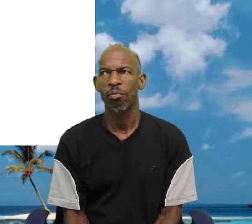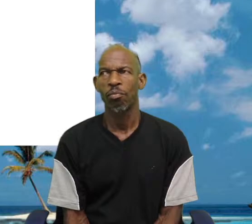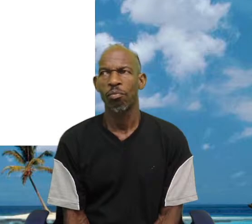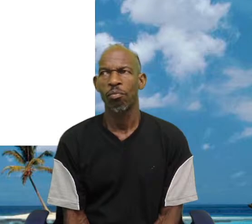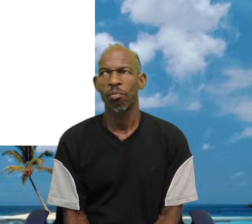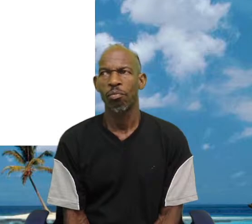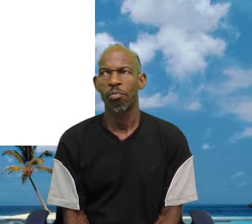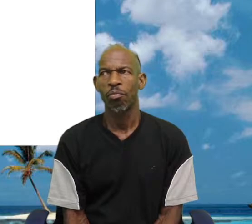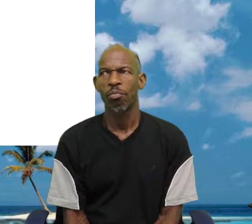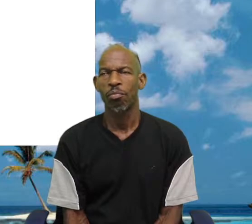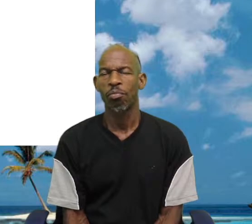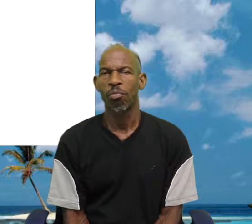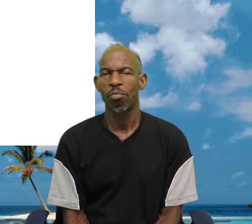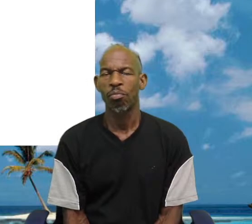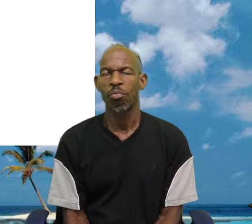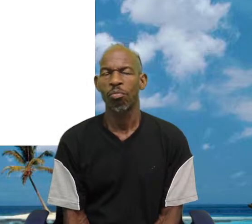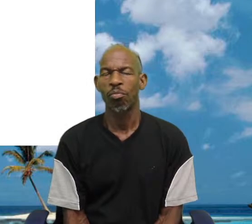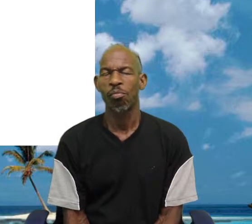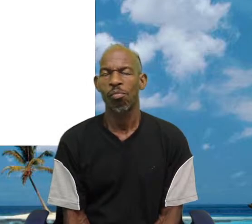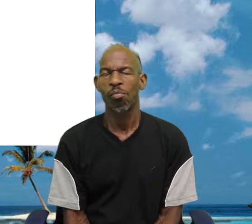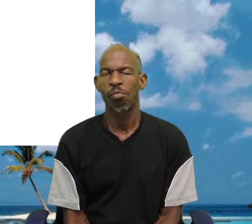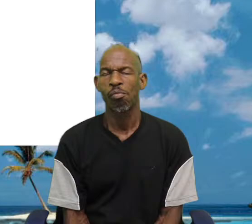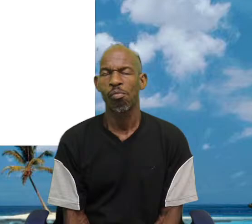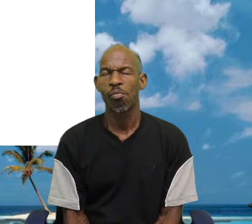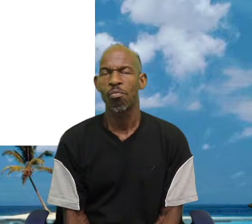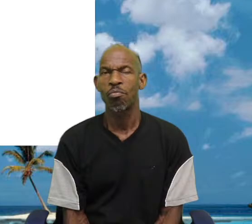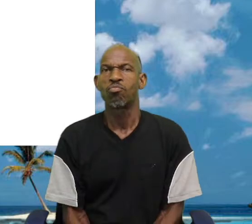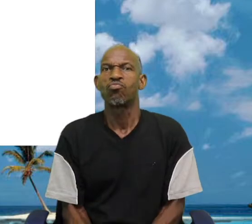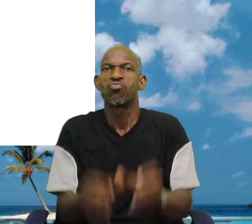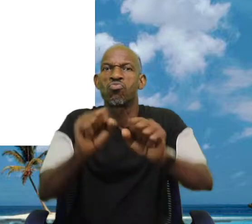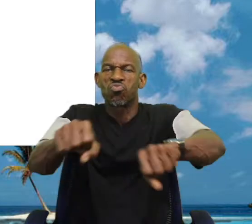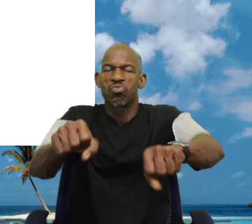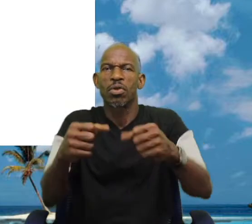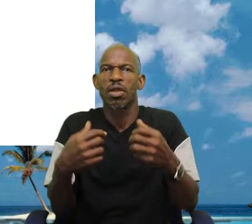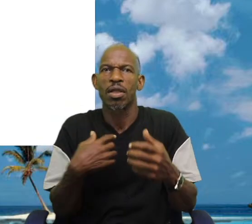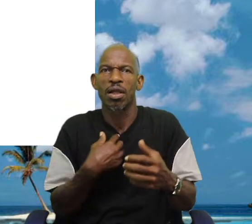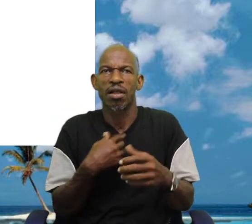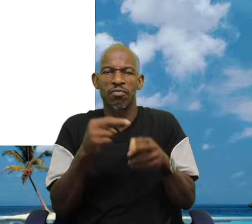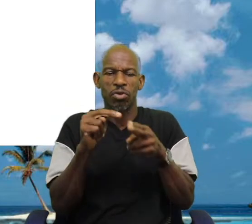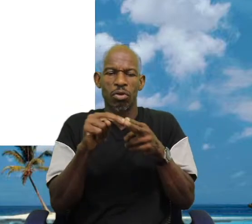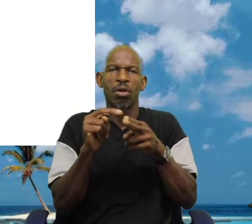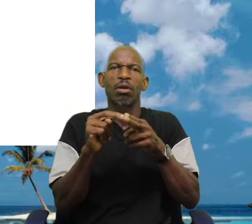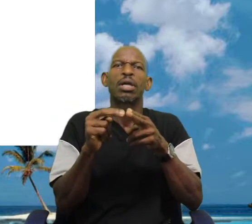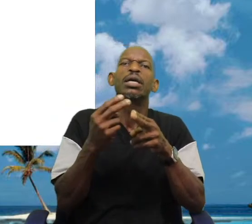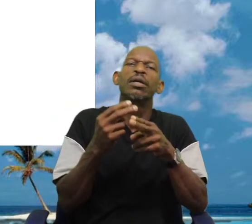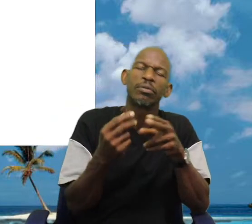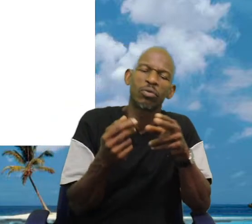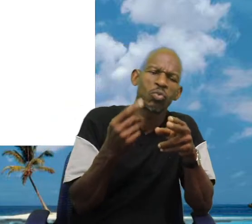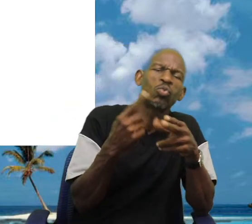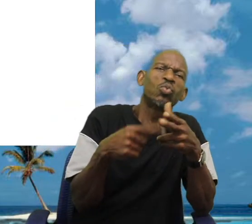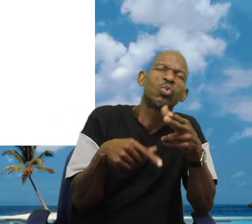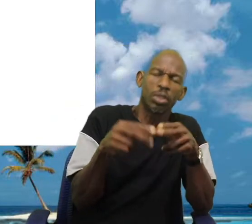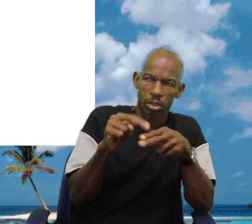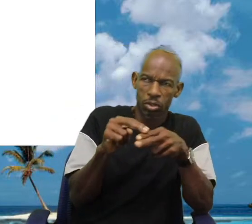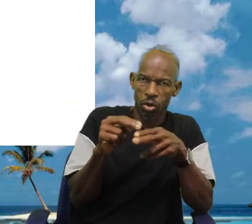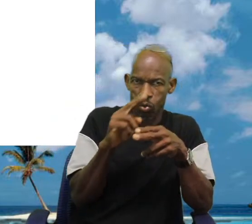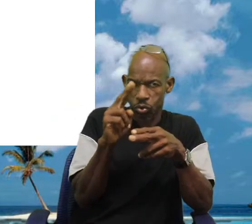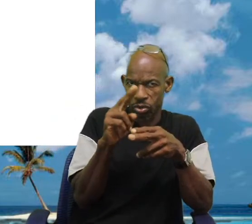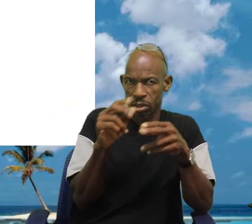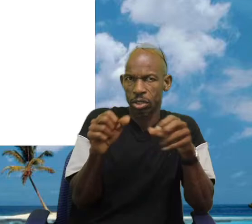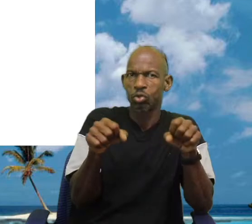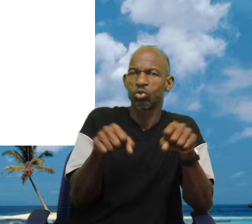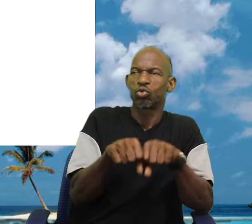new, and then shoes. Remember in the last sentence, I put the new at the